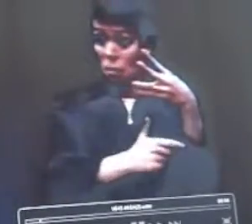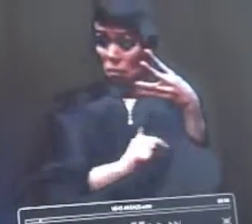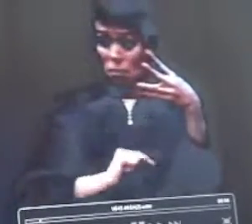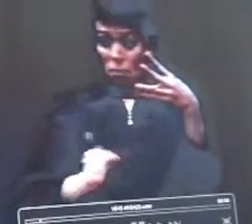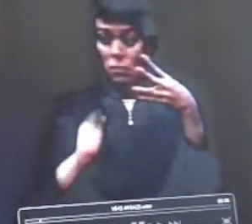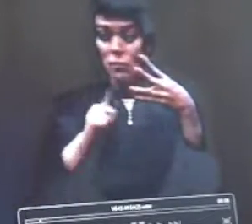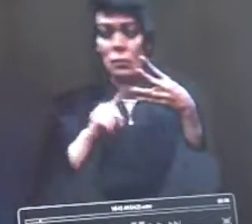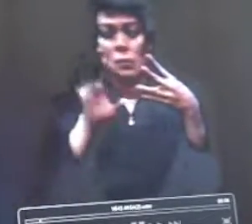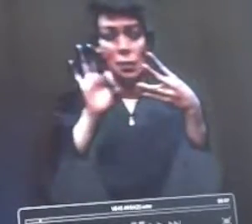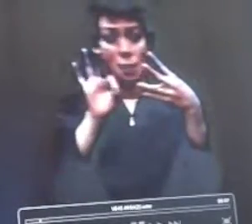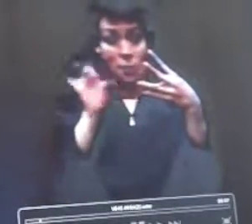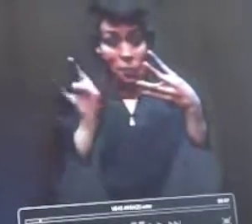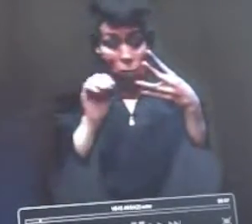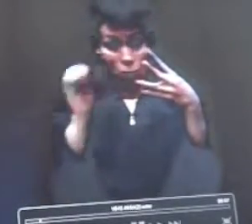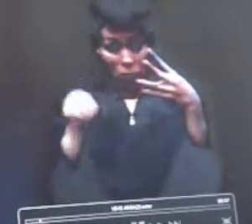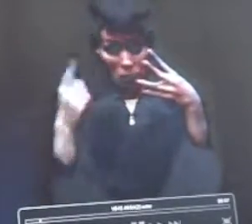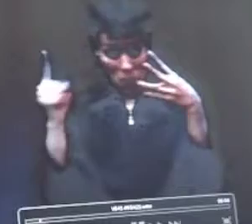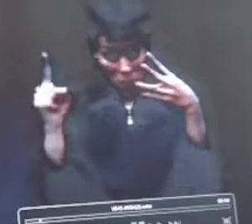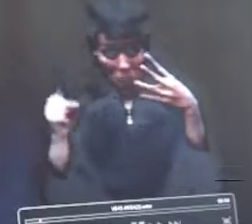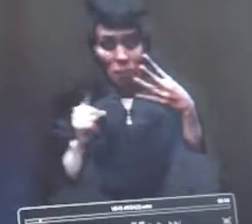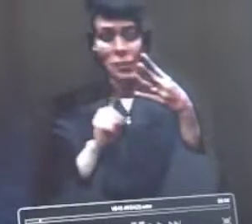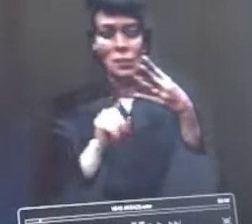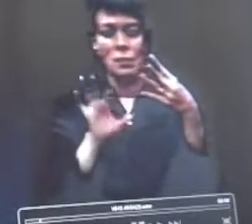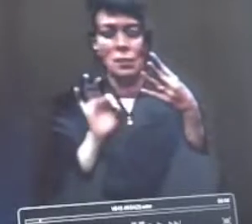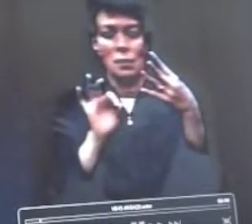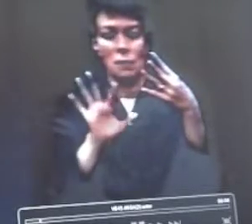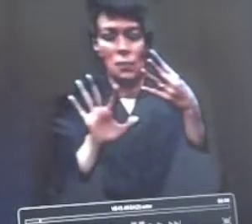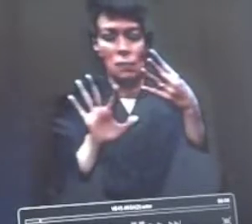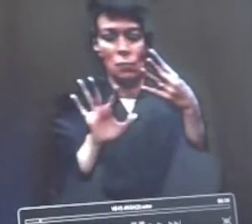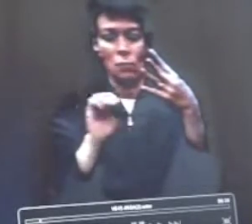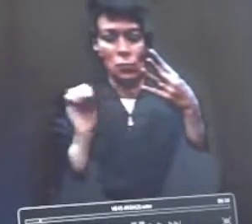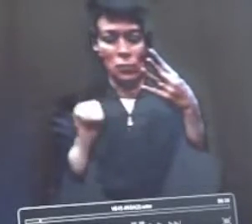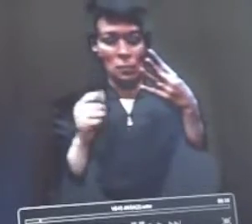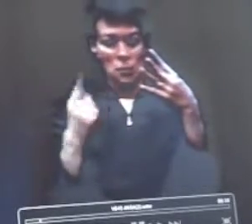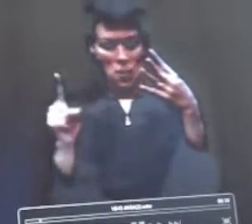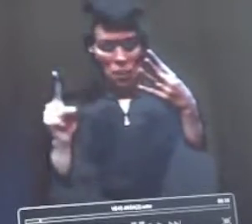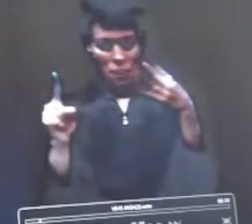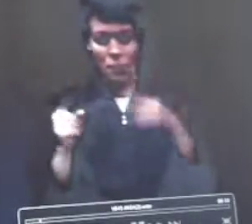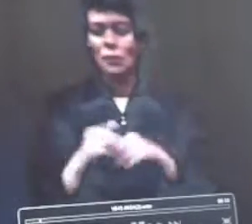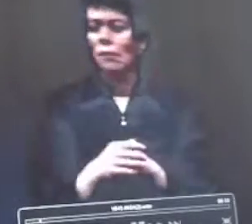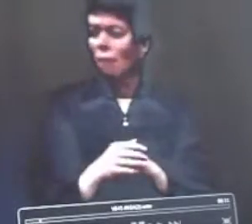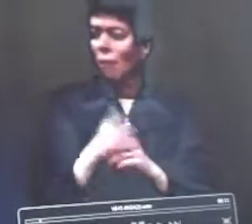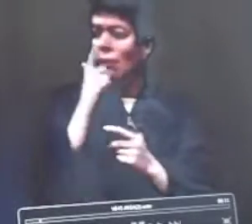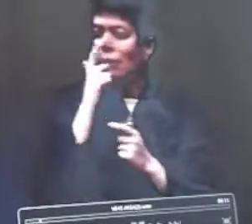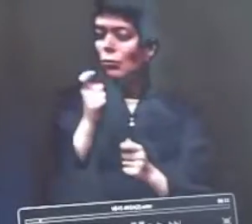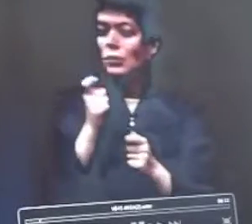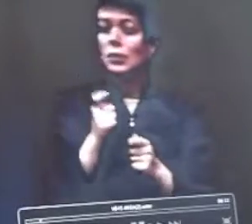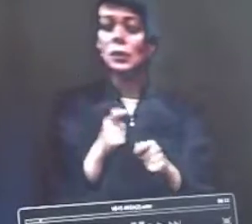83% success rate, while consecutive there was a 97 and 95% success rate.